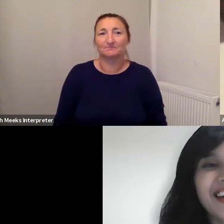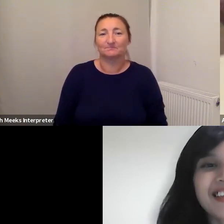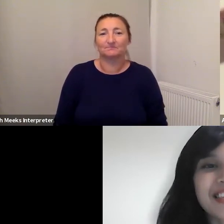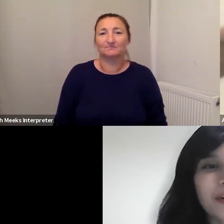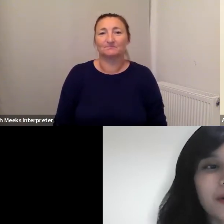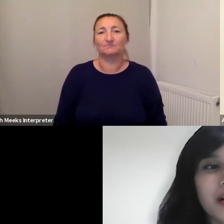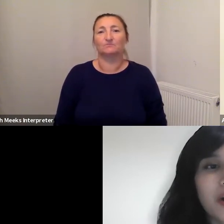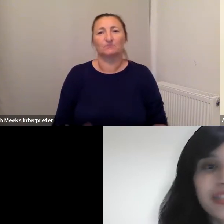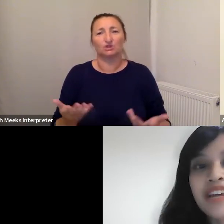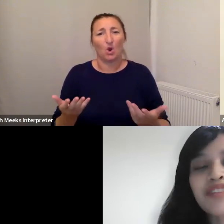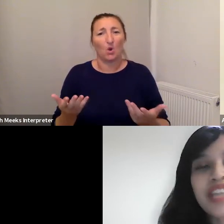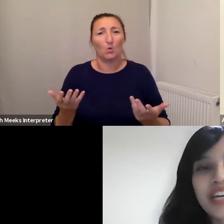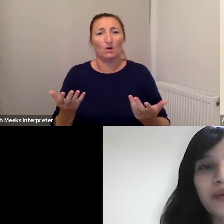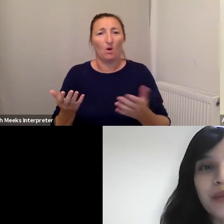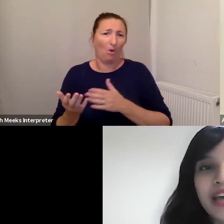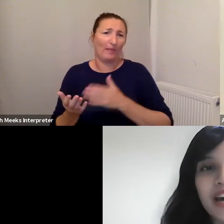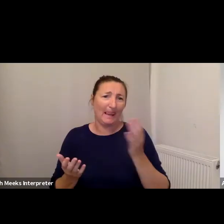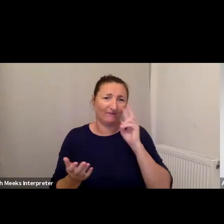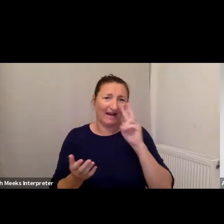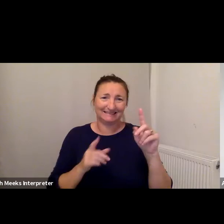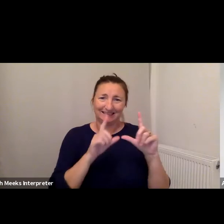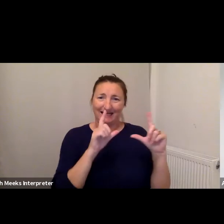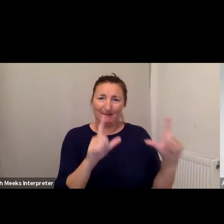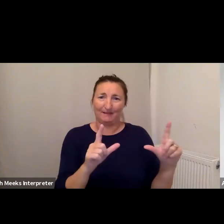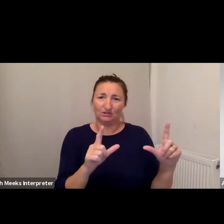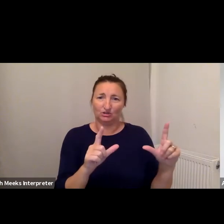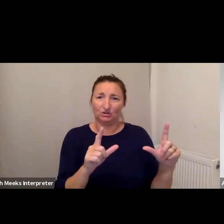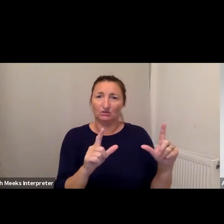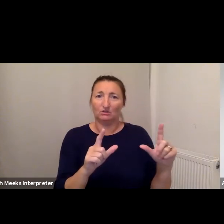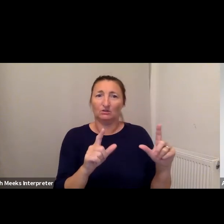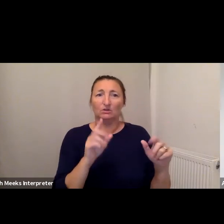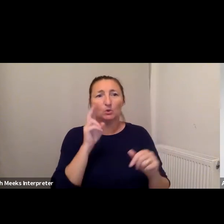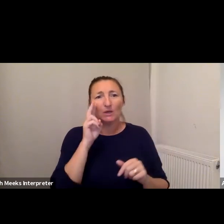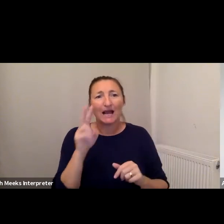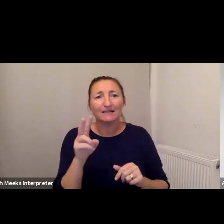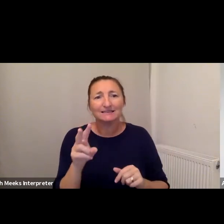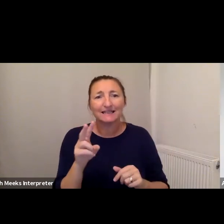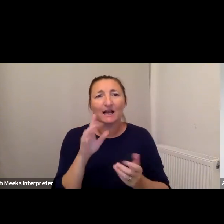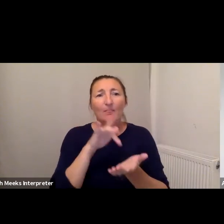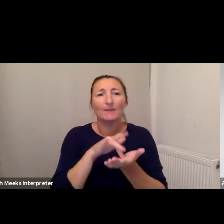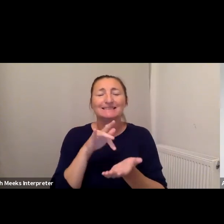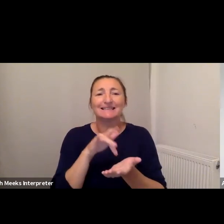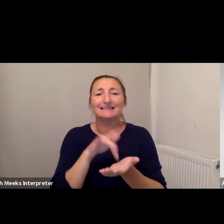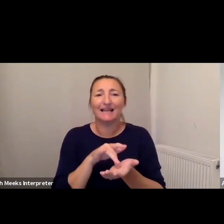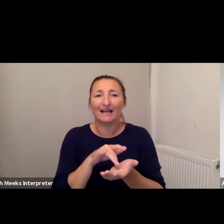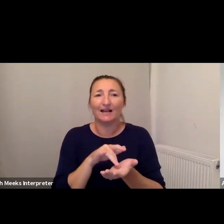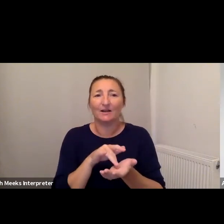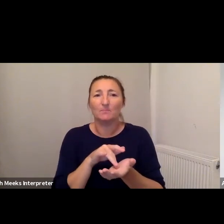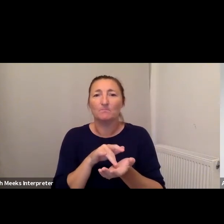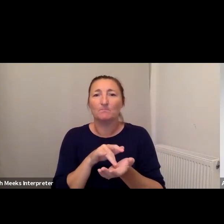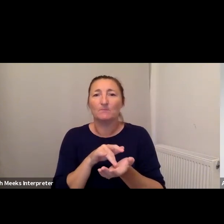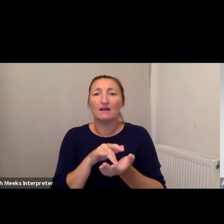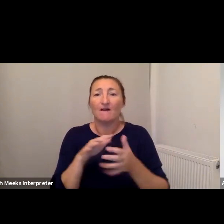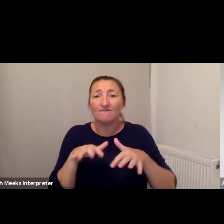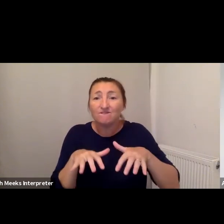Okay, so on the left here, we have a picture of one alley in Pekalongan City, where the eternal